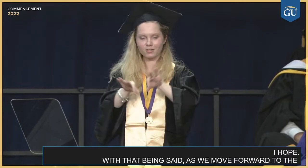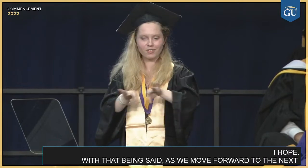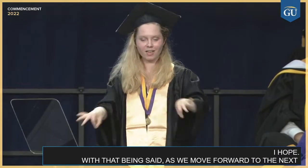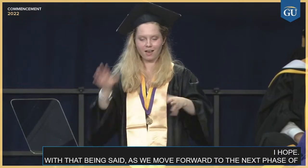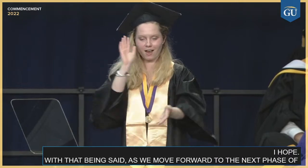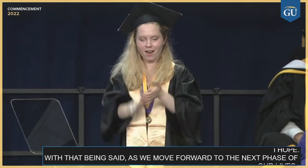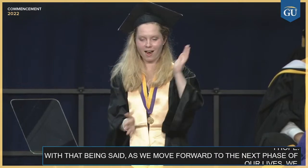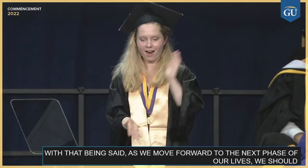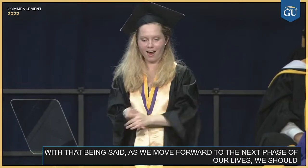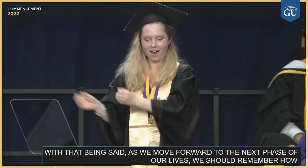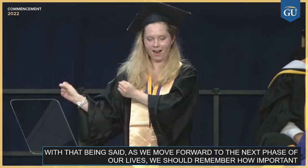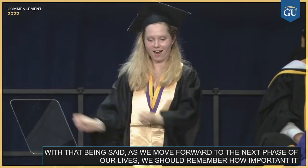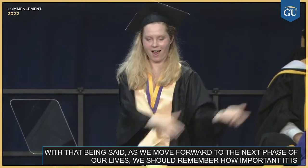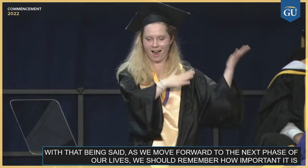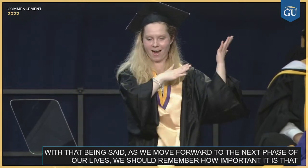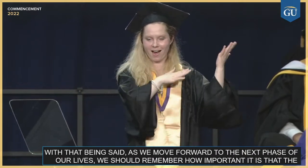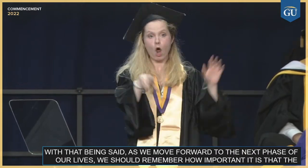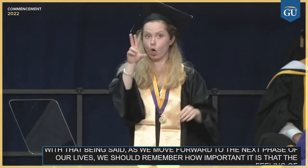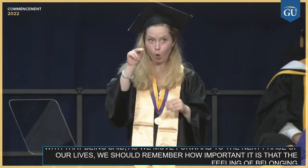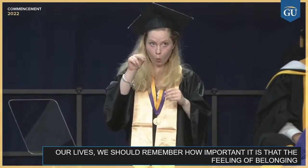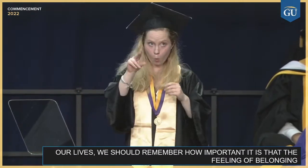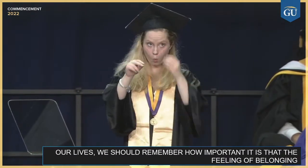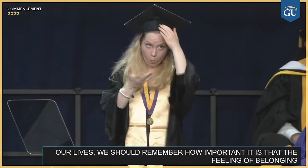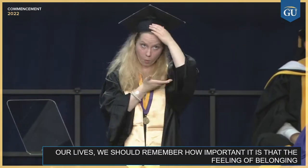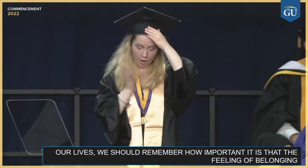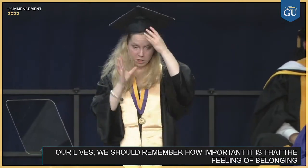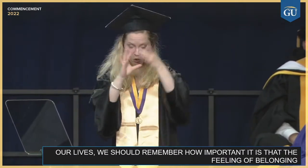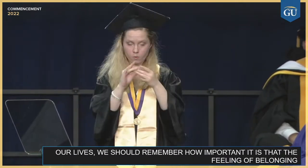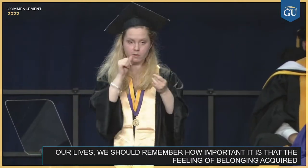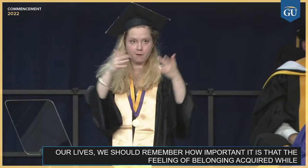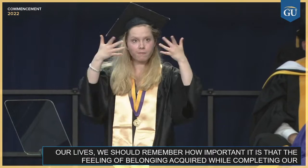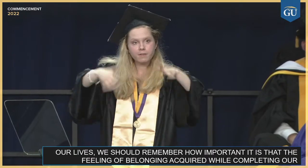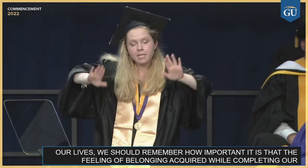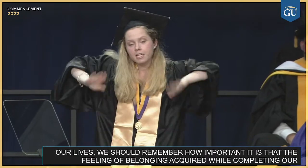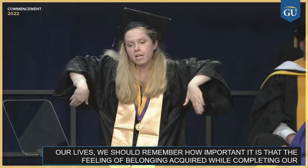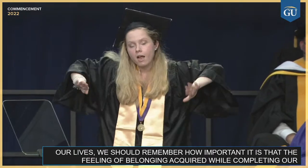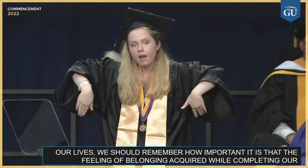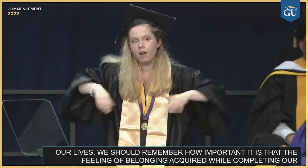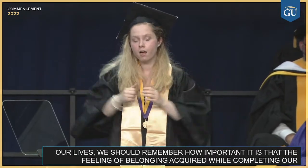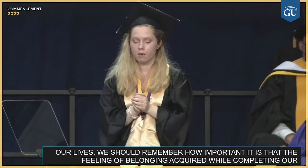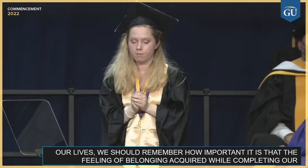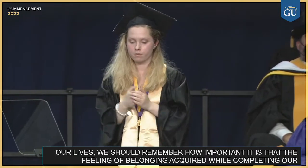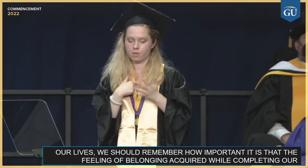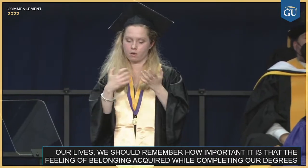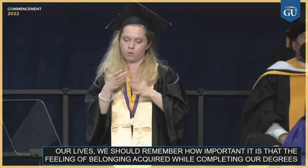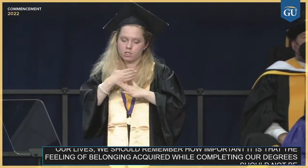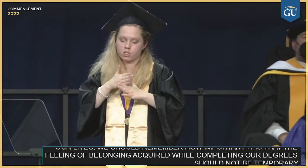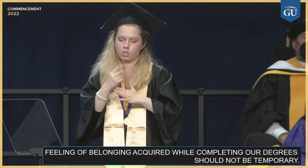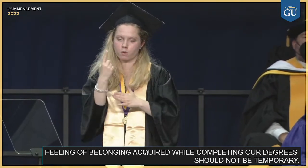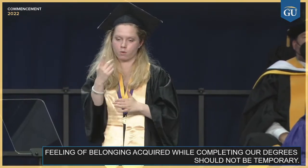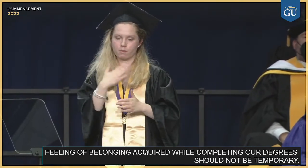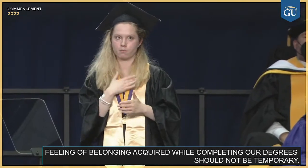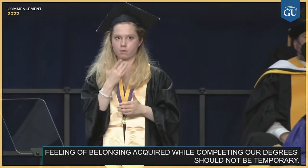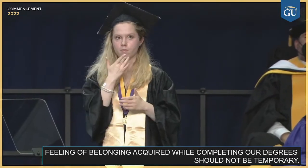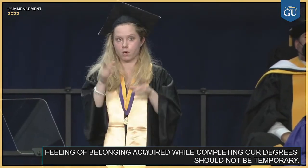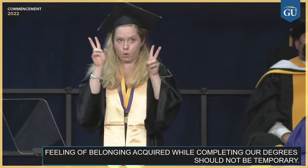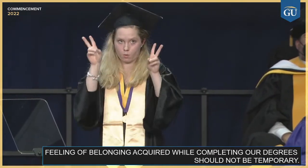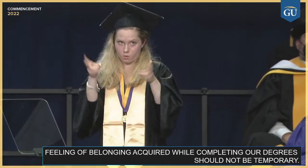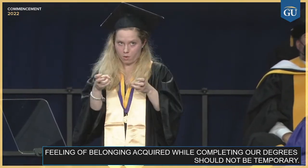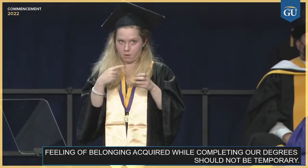of belonging acquired while completing our degrees should not be temporary. Our stories are not yet over.